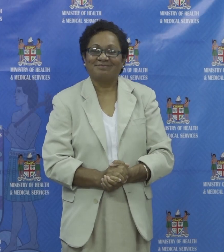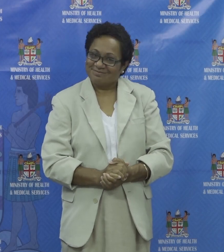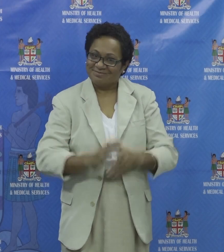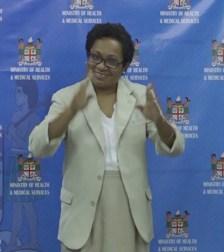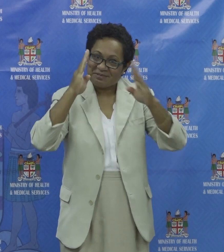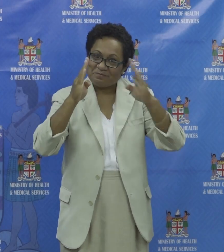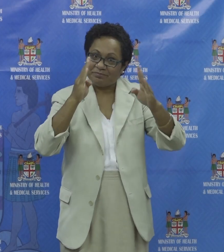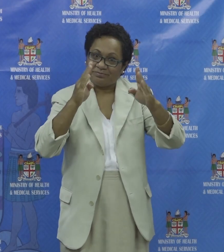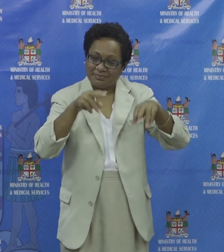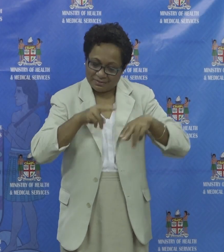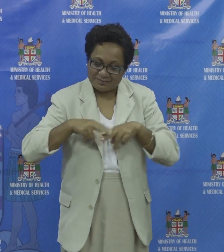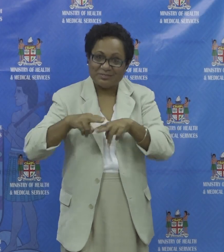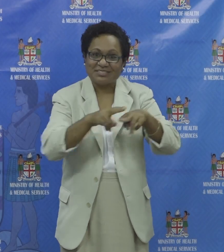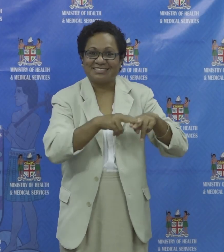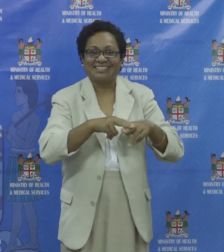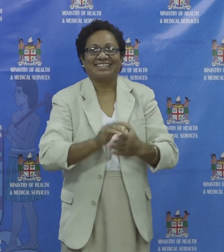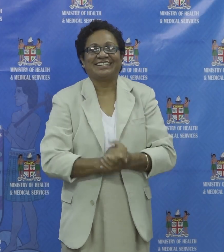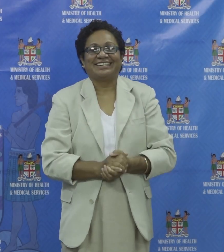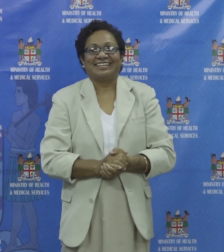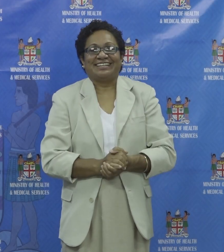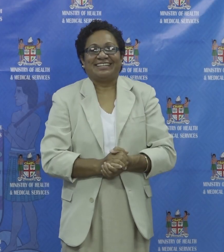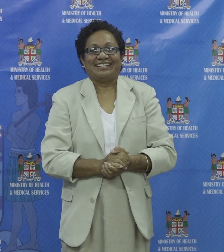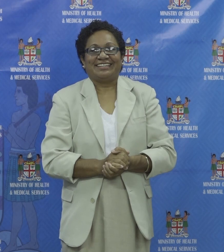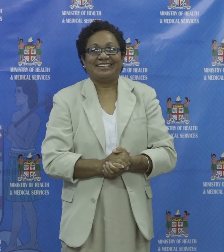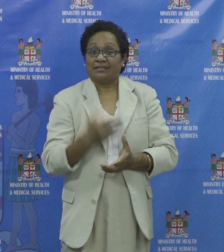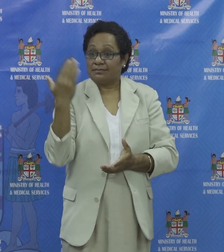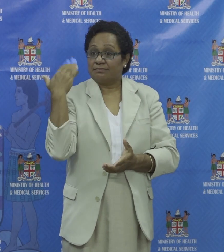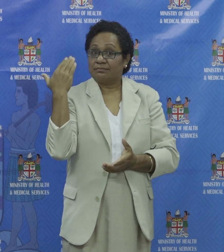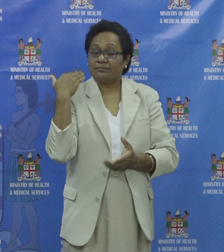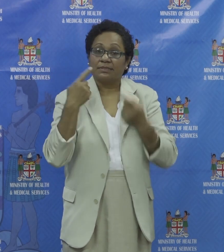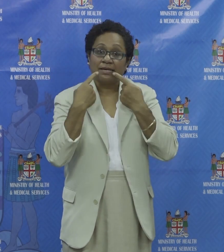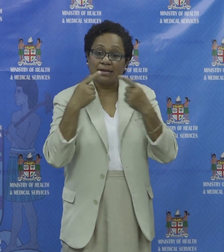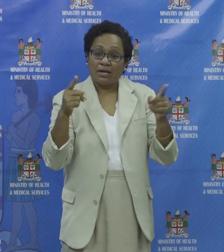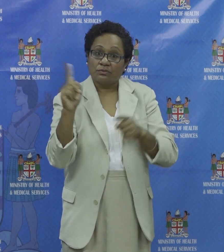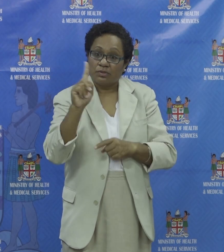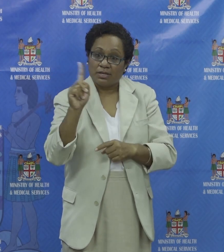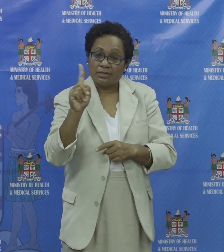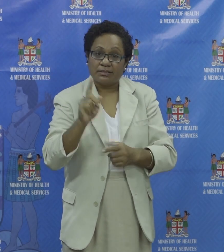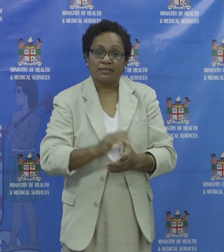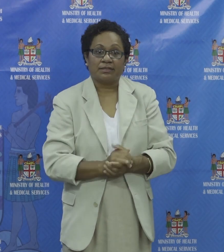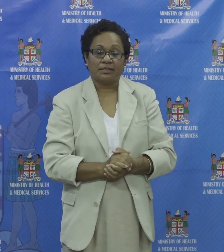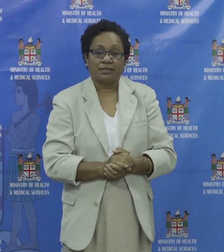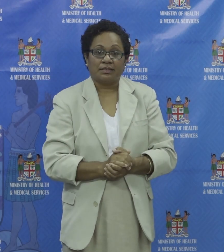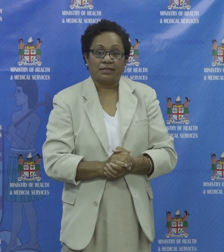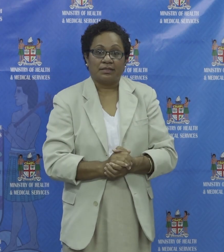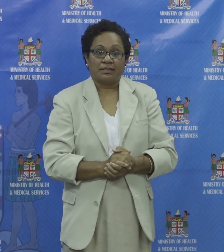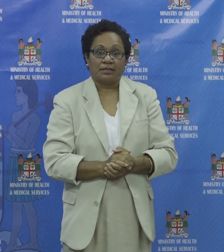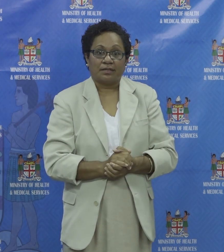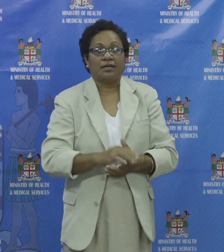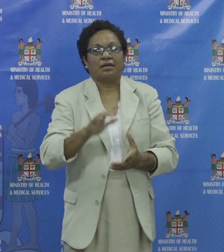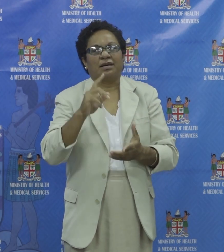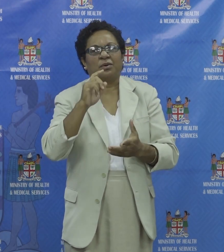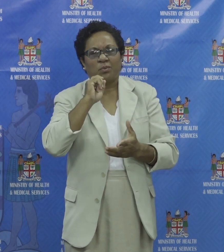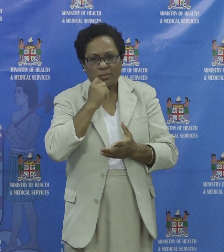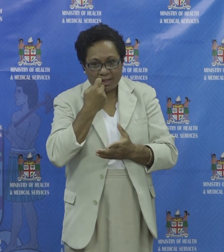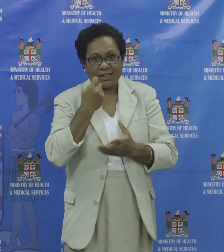Bulaminaka, Fiji. We've previously mentioned that we will be doing statements for most of the